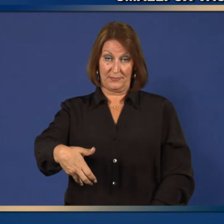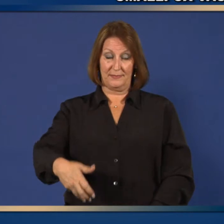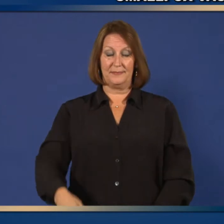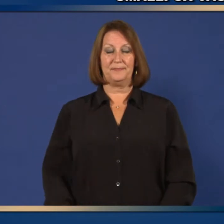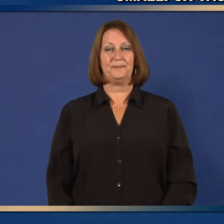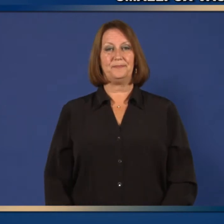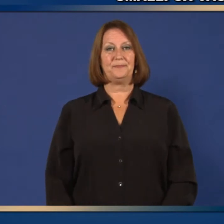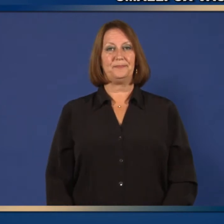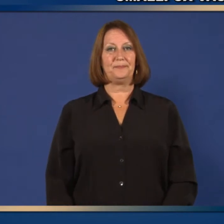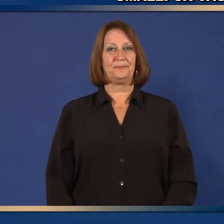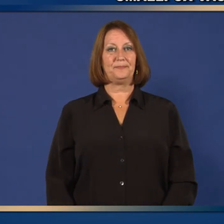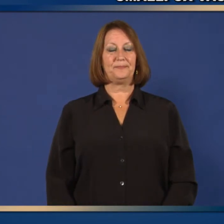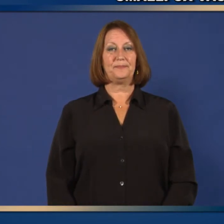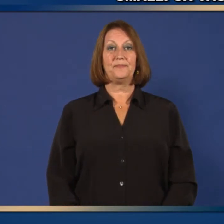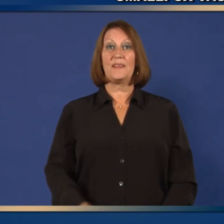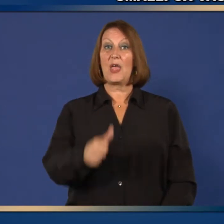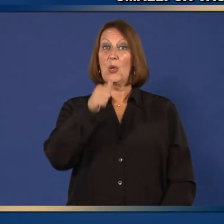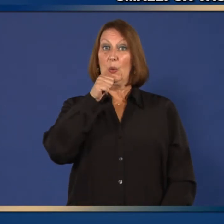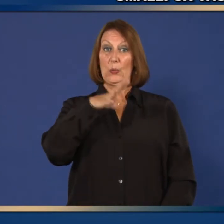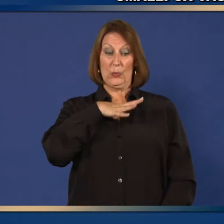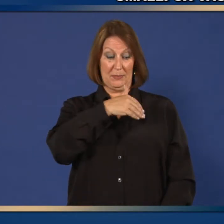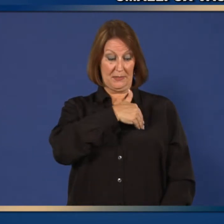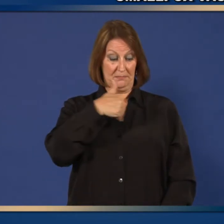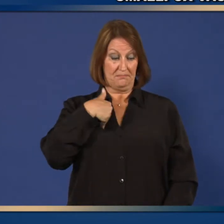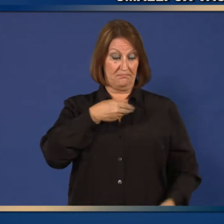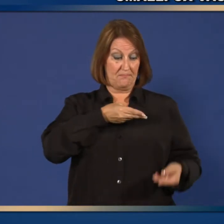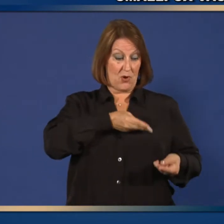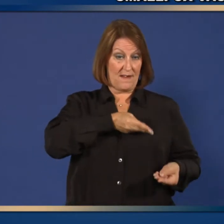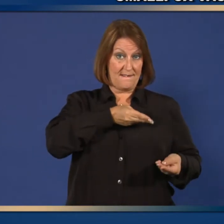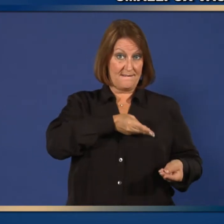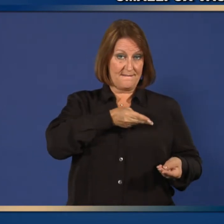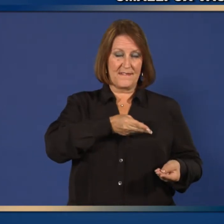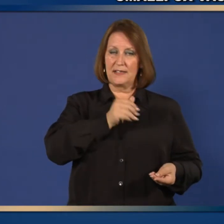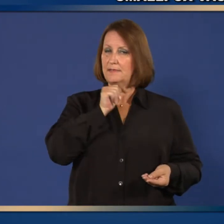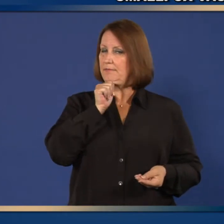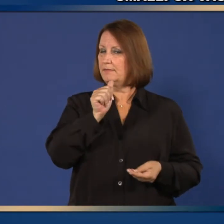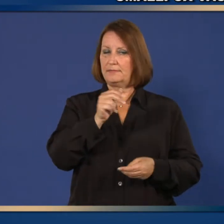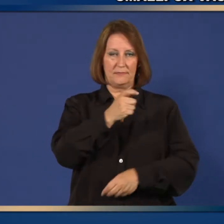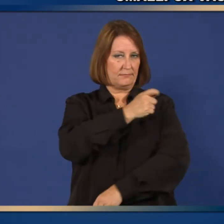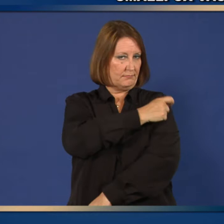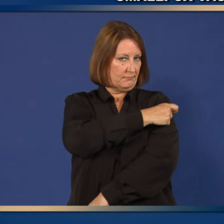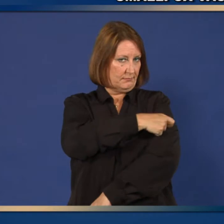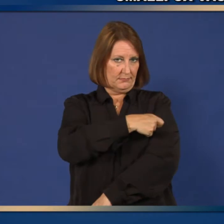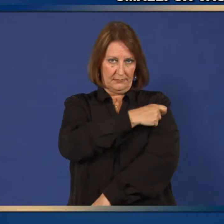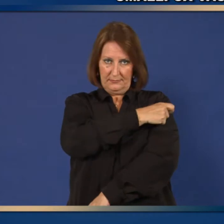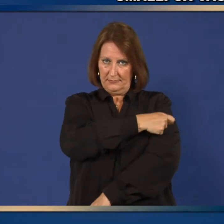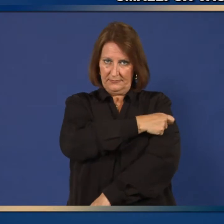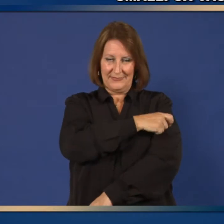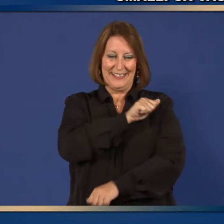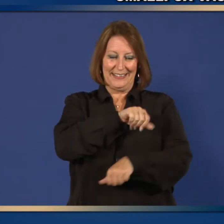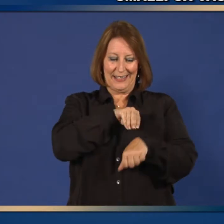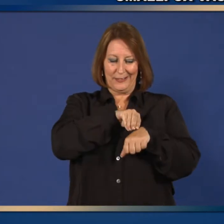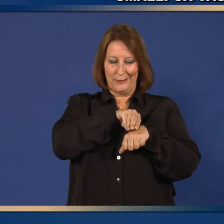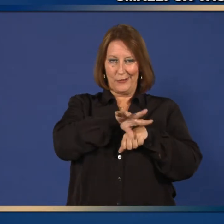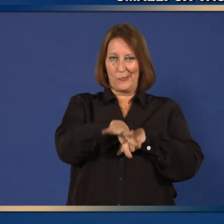Follow this advice even if you are pumping and then bottle feed breast